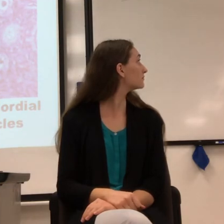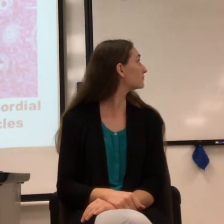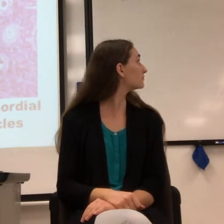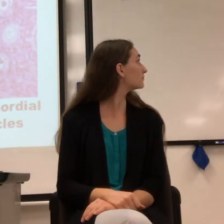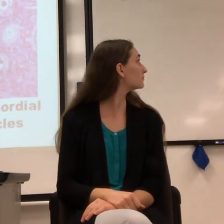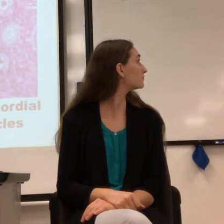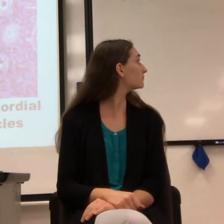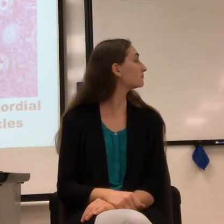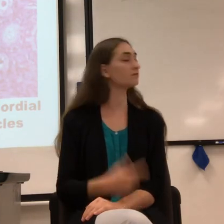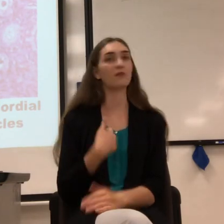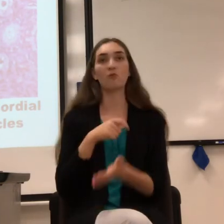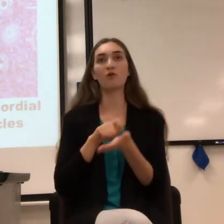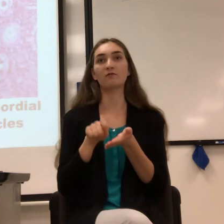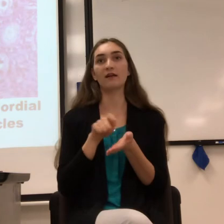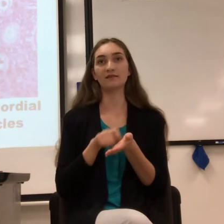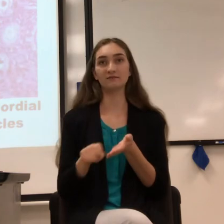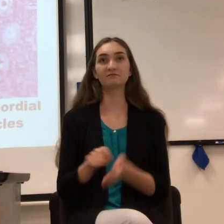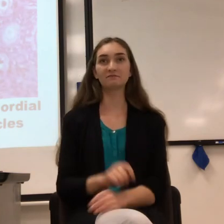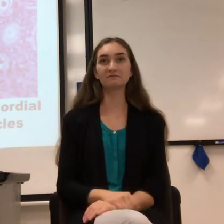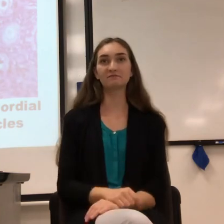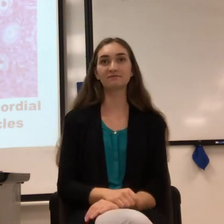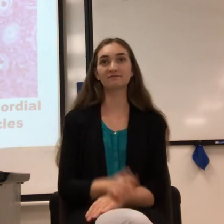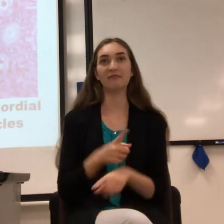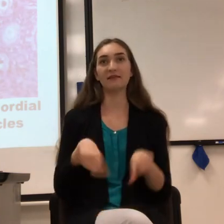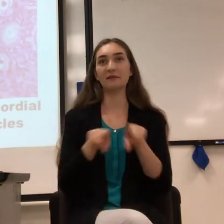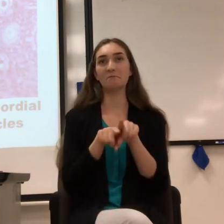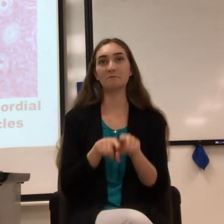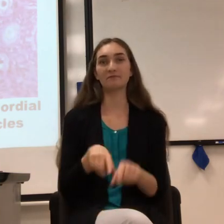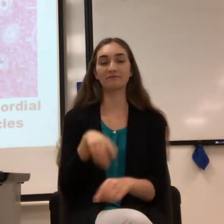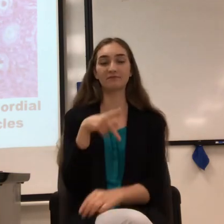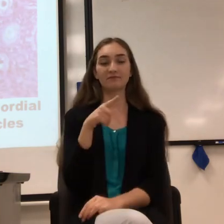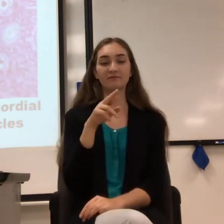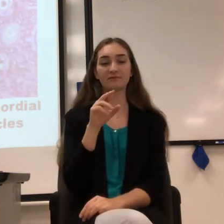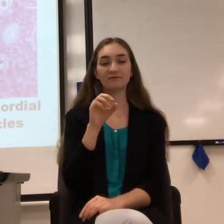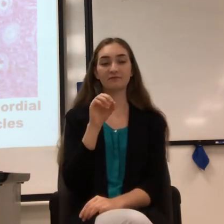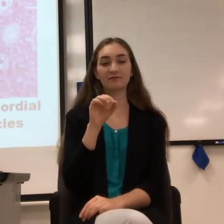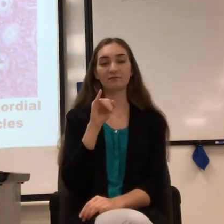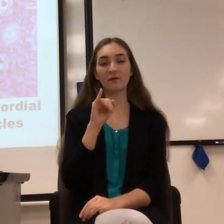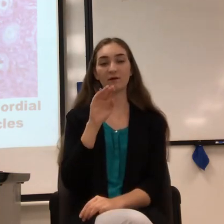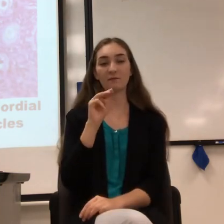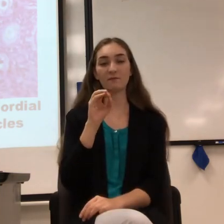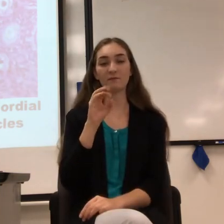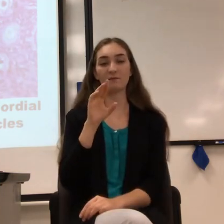That's what I'm writing. The primordial follicles form at the 7th